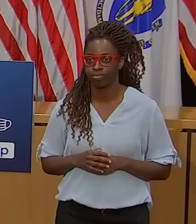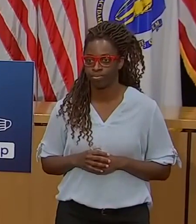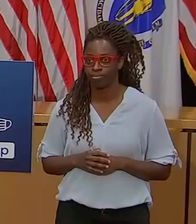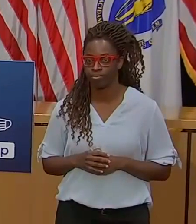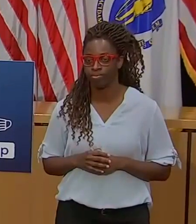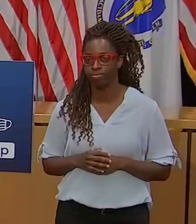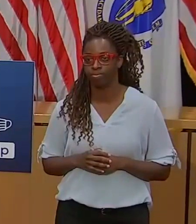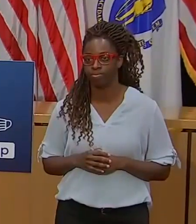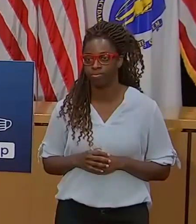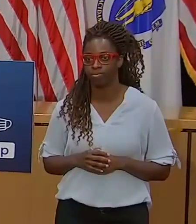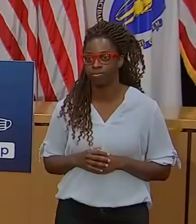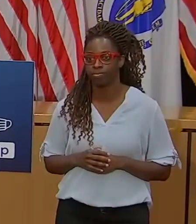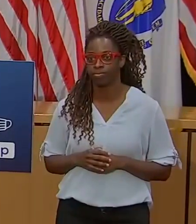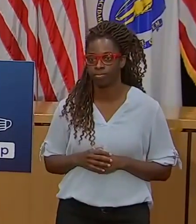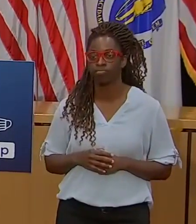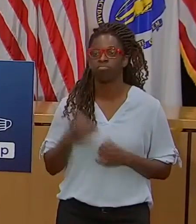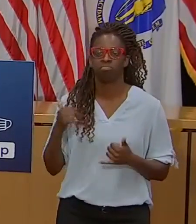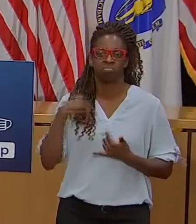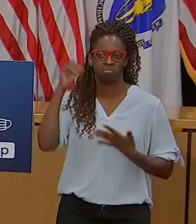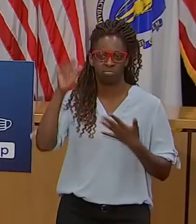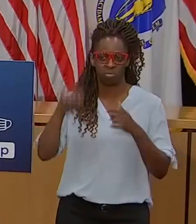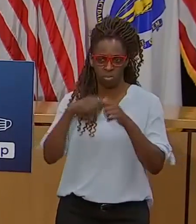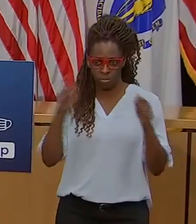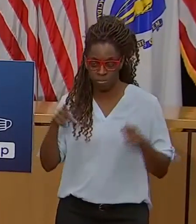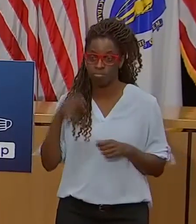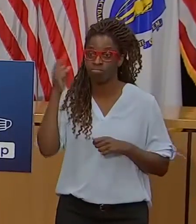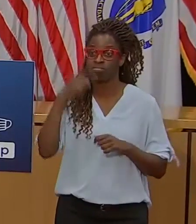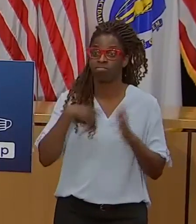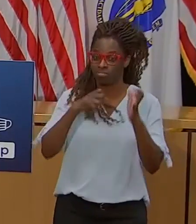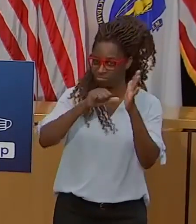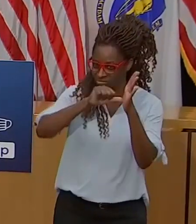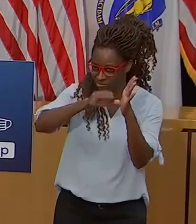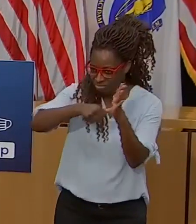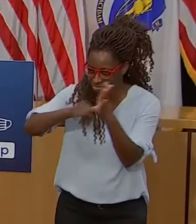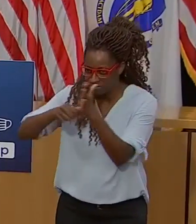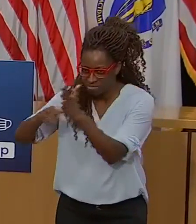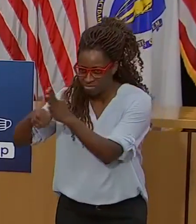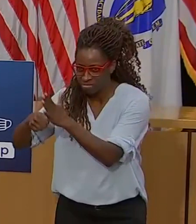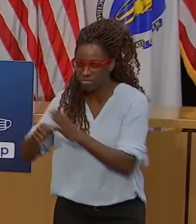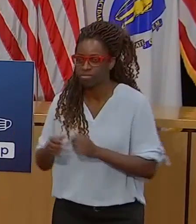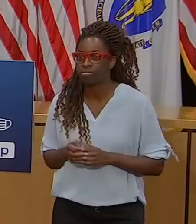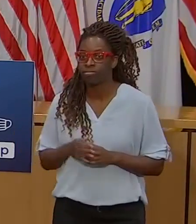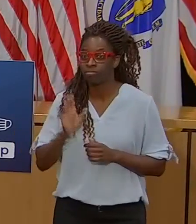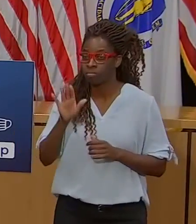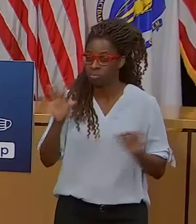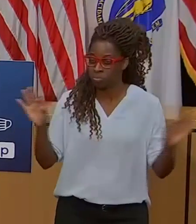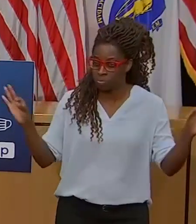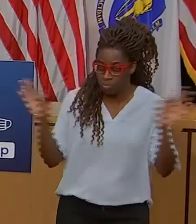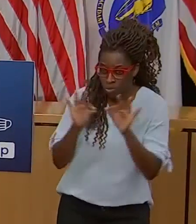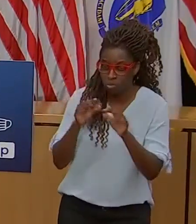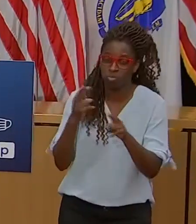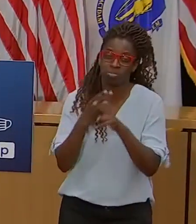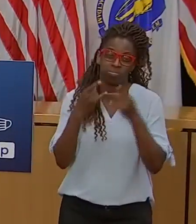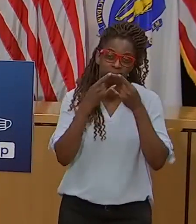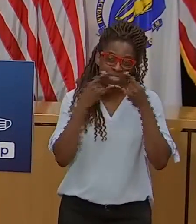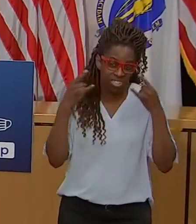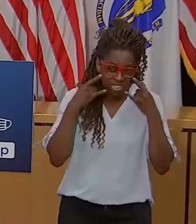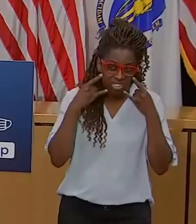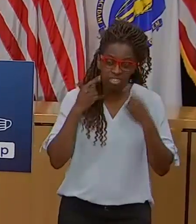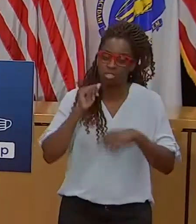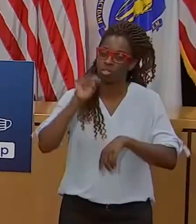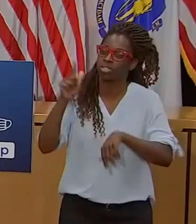Let me just close by saying, once again, it's really important to wear face coverings at all times in